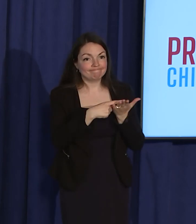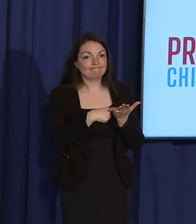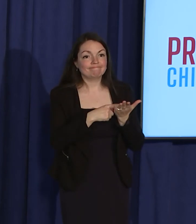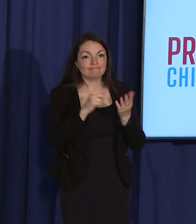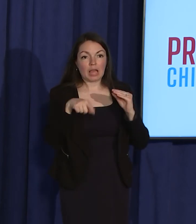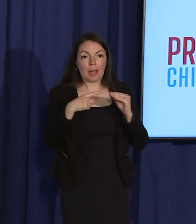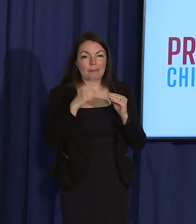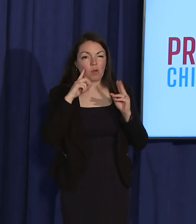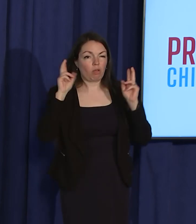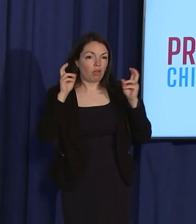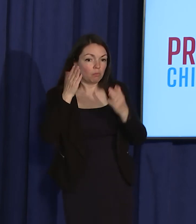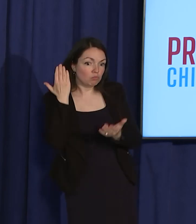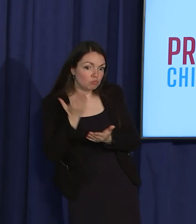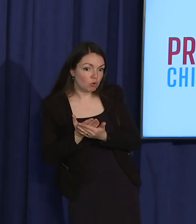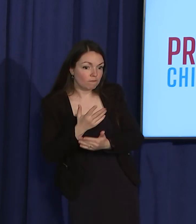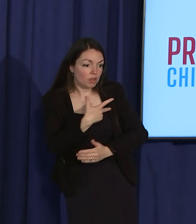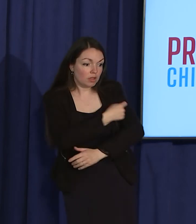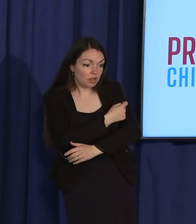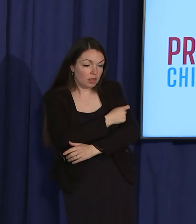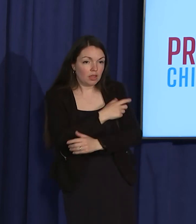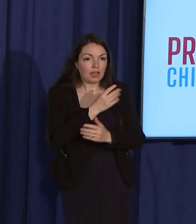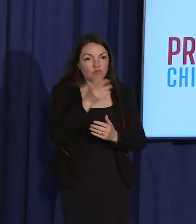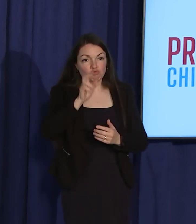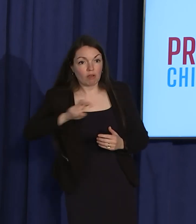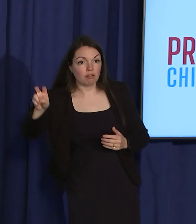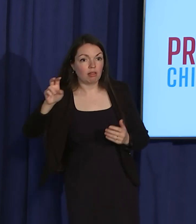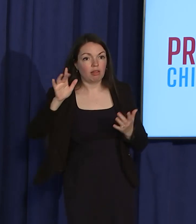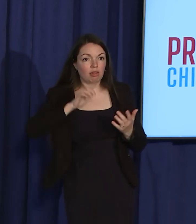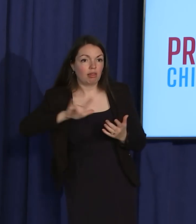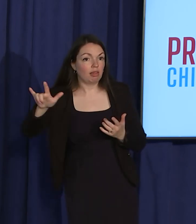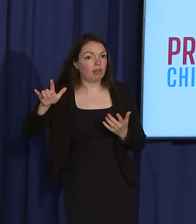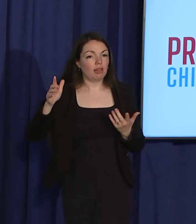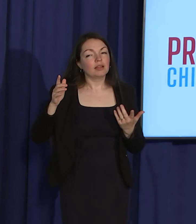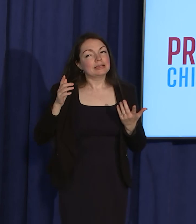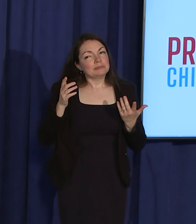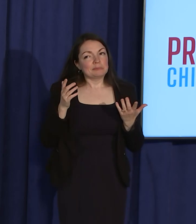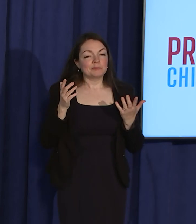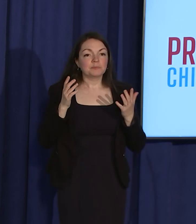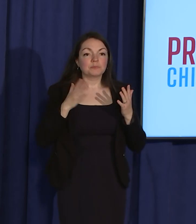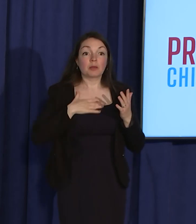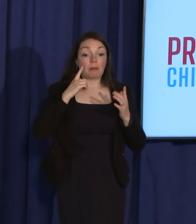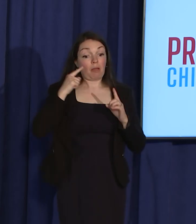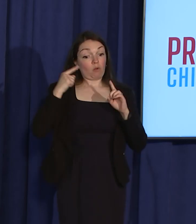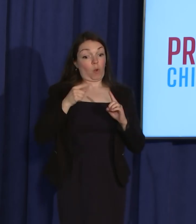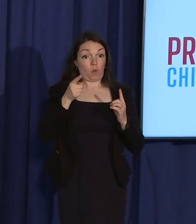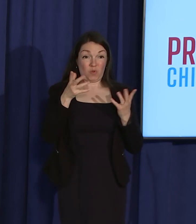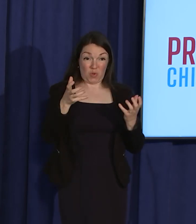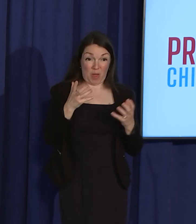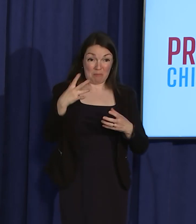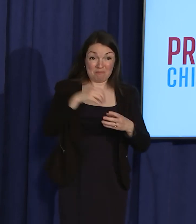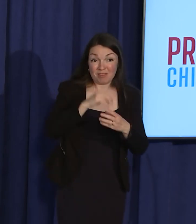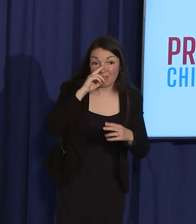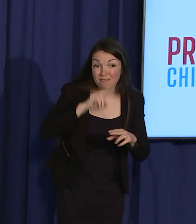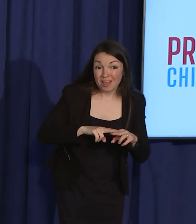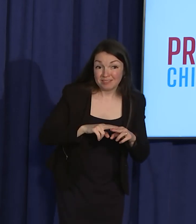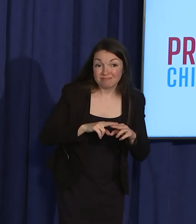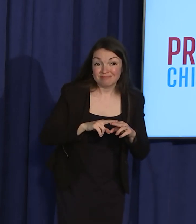vaccination proof and vaccination travel. My goal at this point is to say, you want to be part of the fun, get